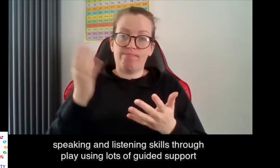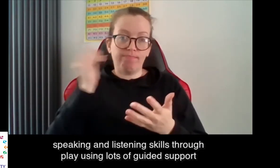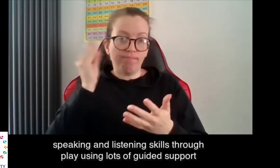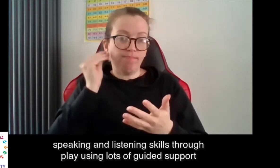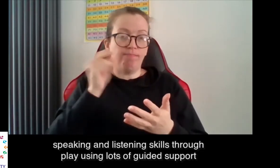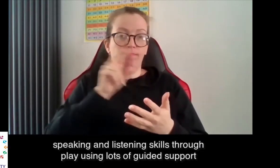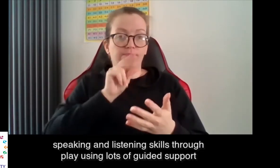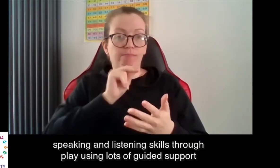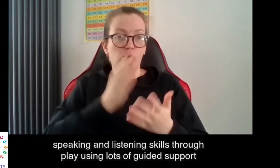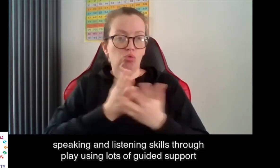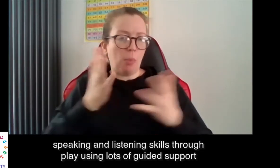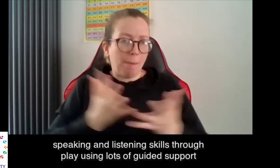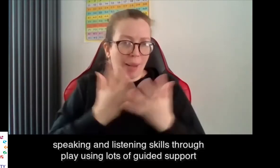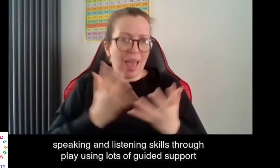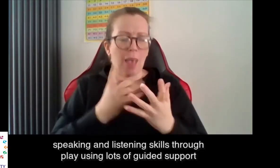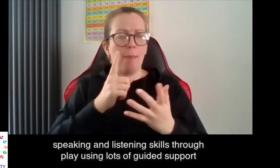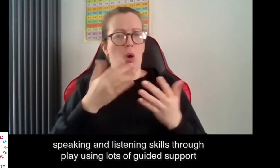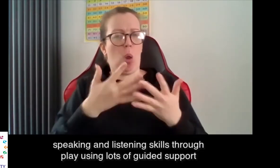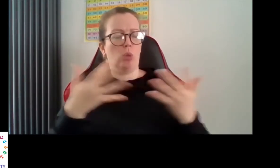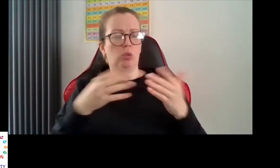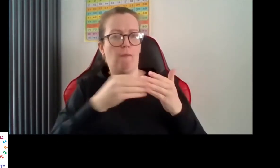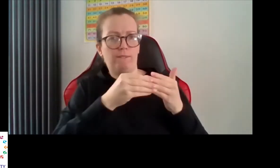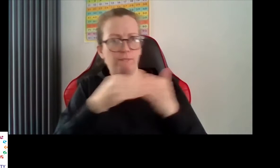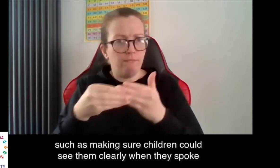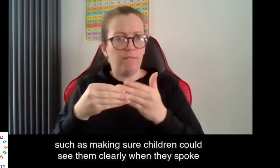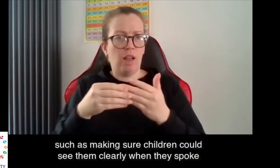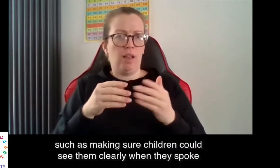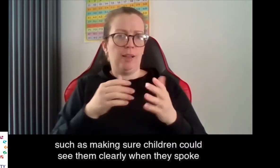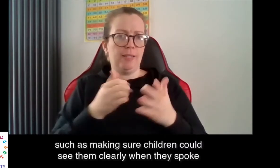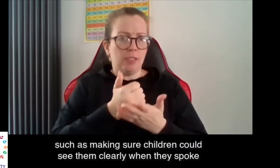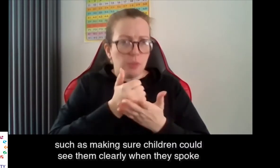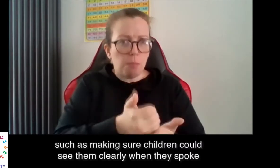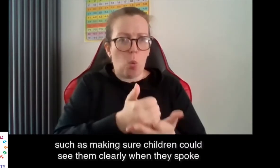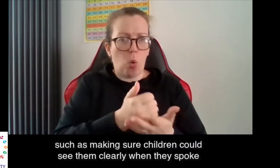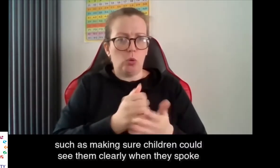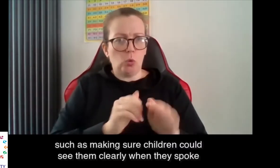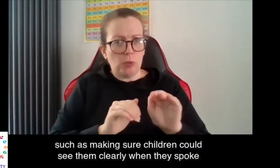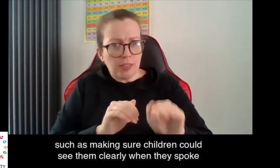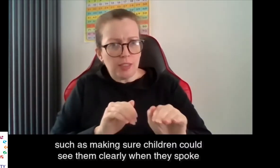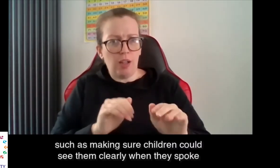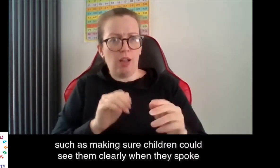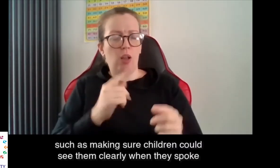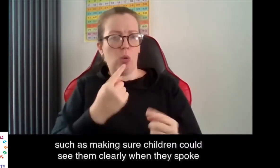play, using lots of guided support, such as making sure children could see them clearly when they